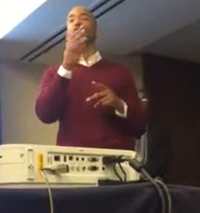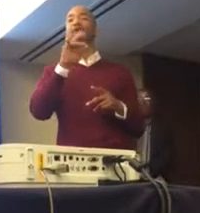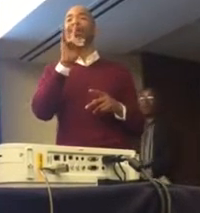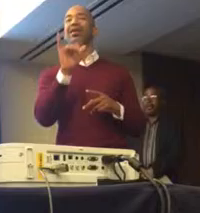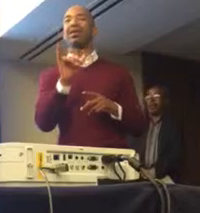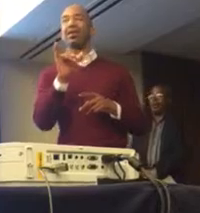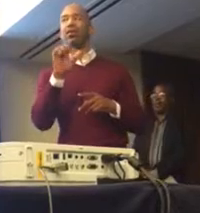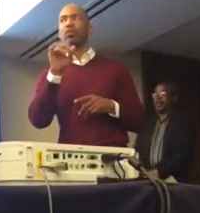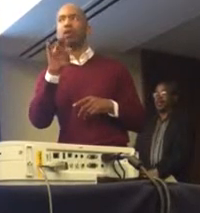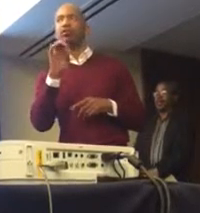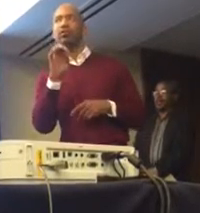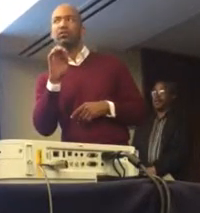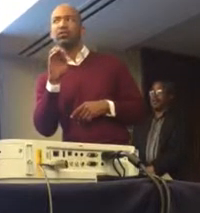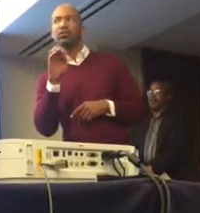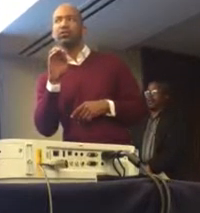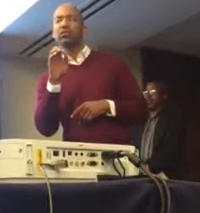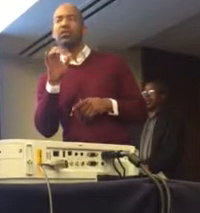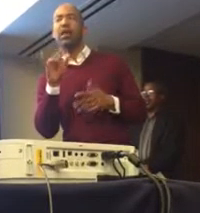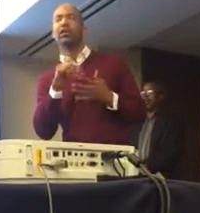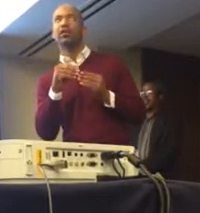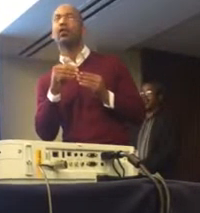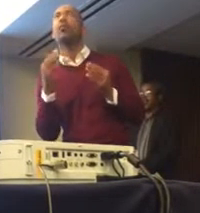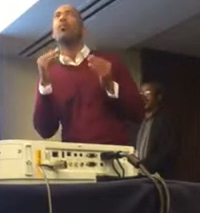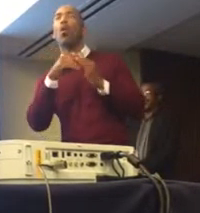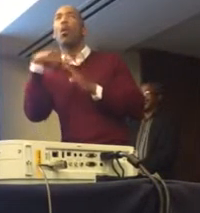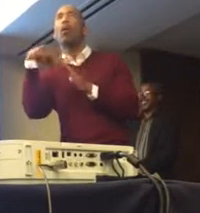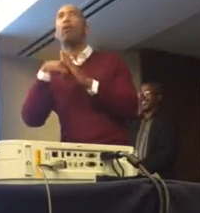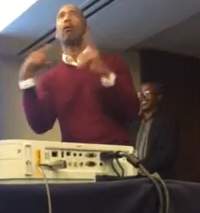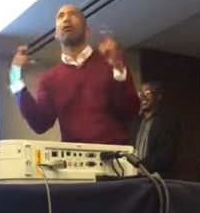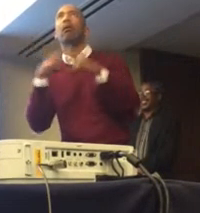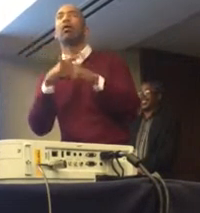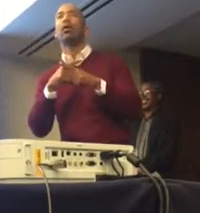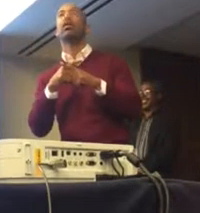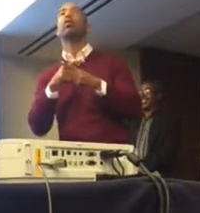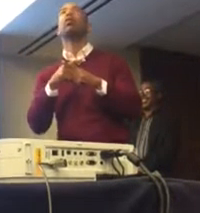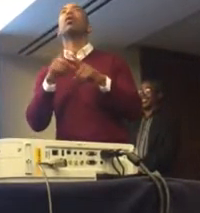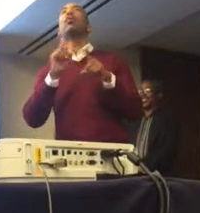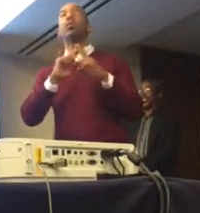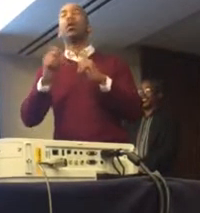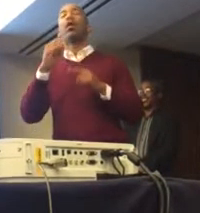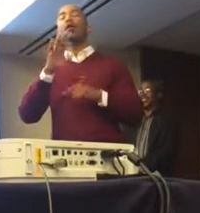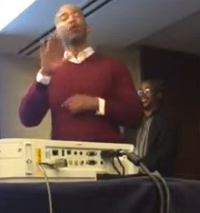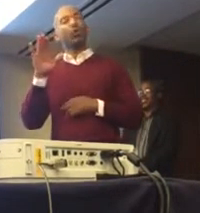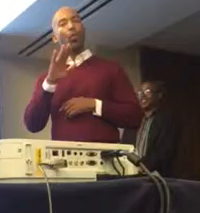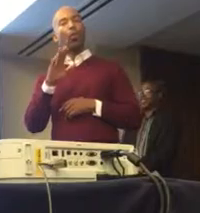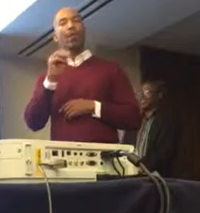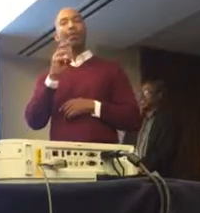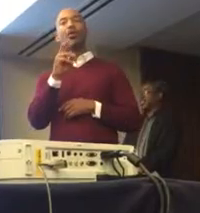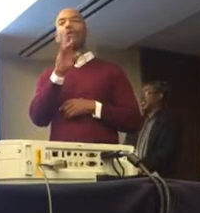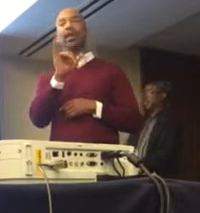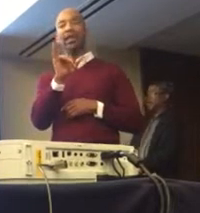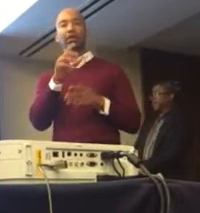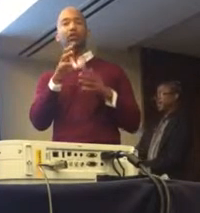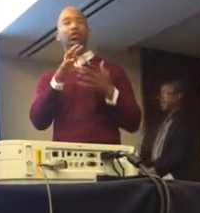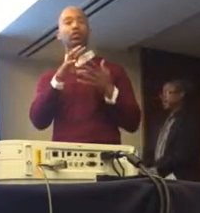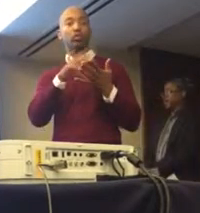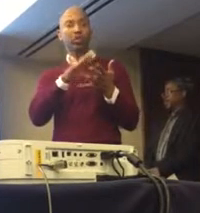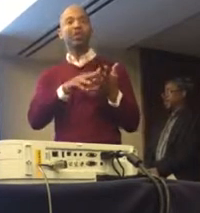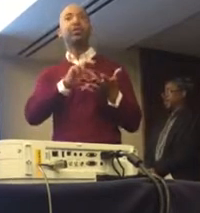even more loaded, but of your minority students, then you could really be missing the mark.